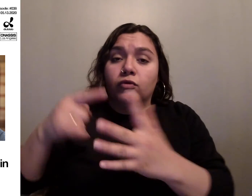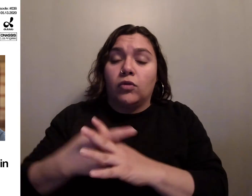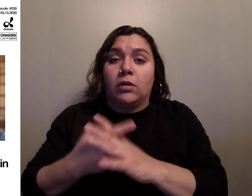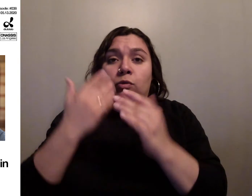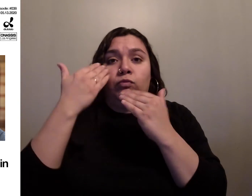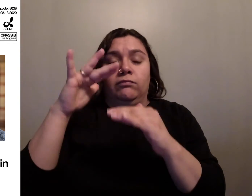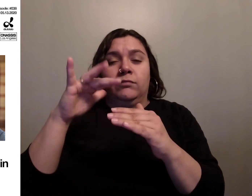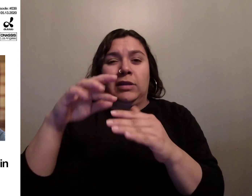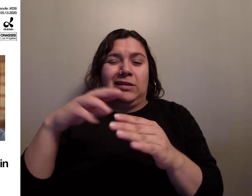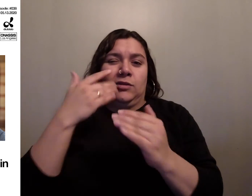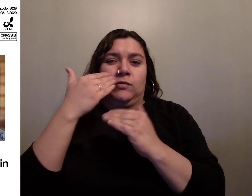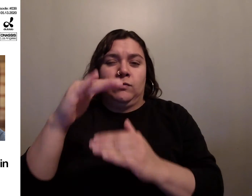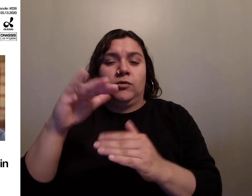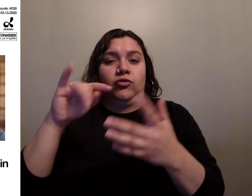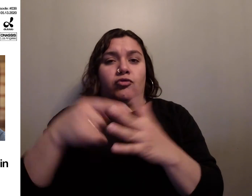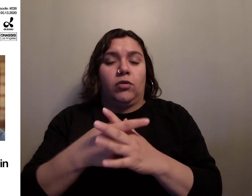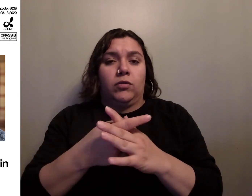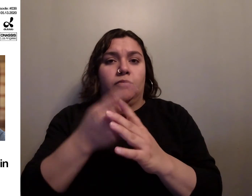orders,